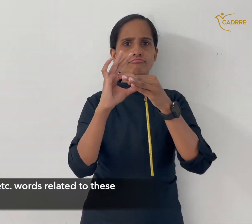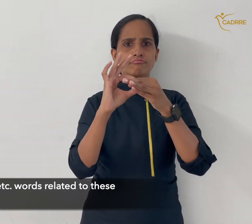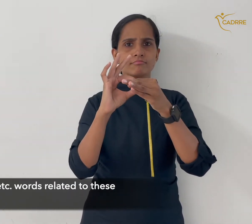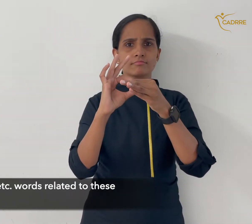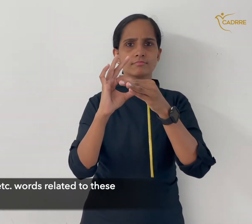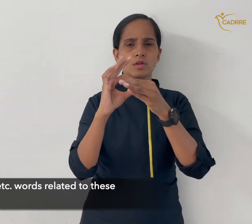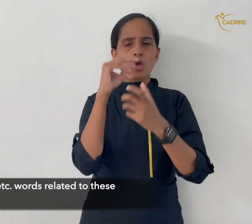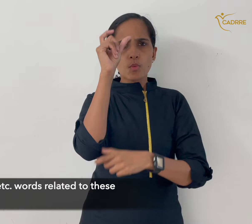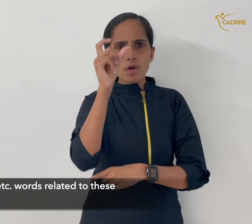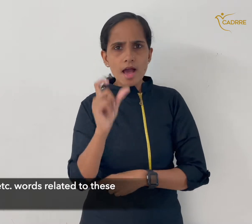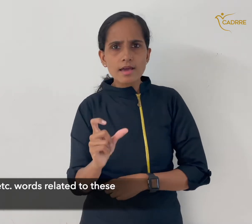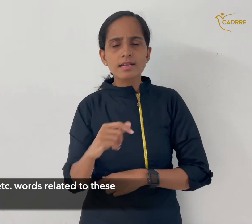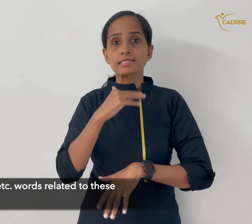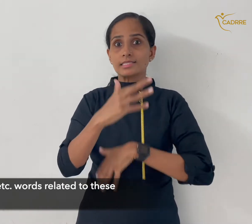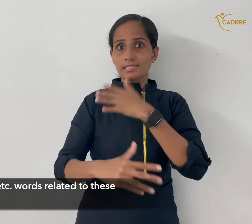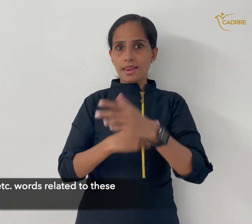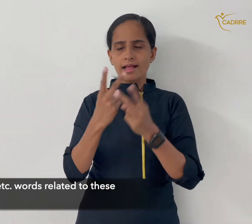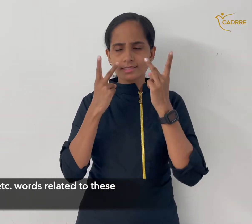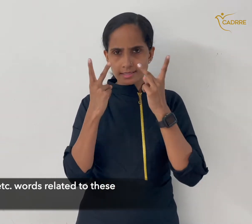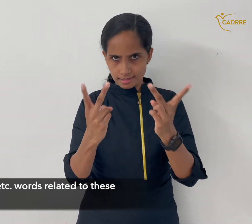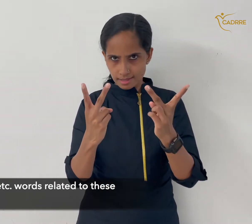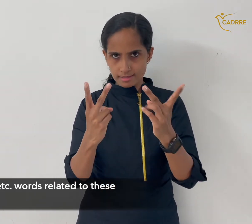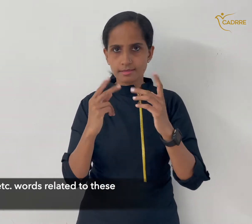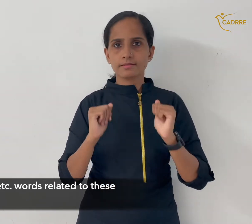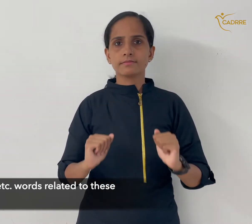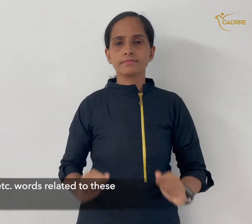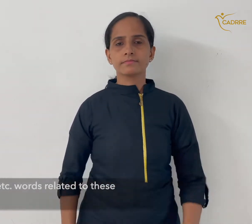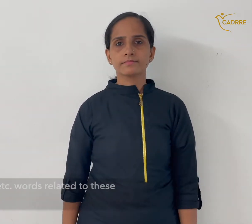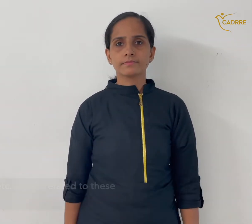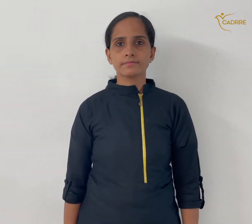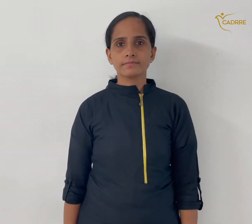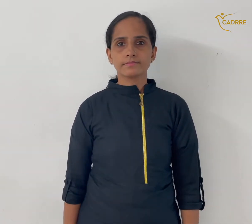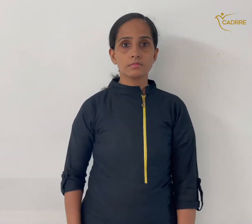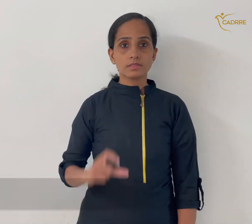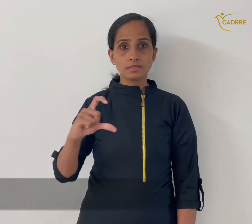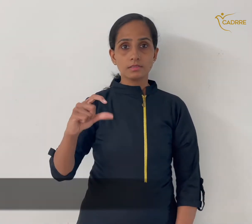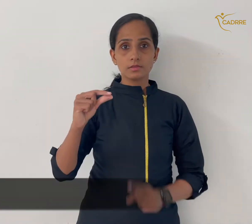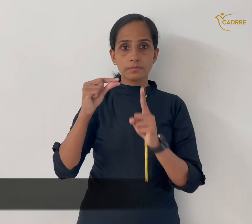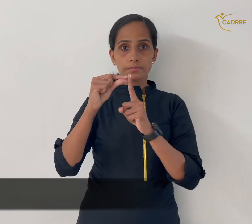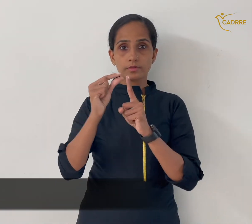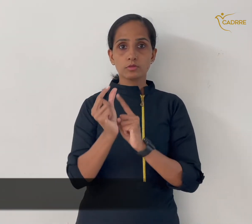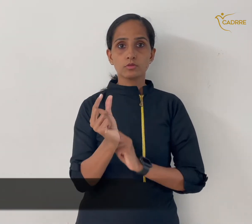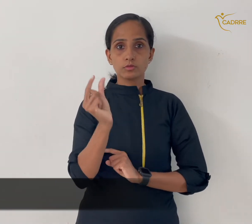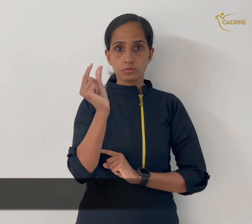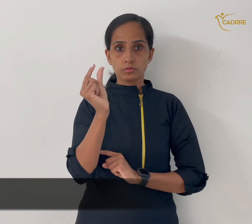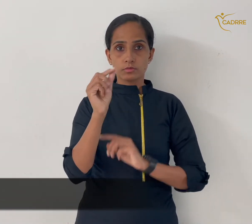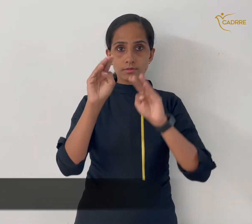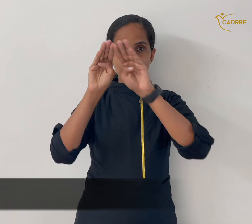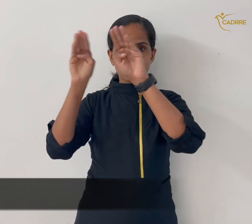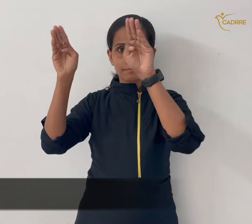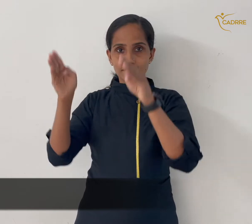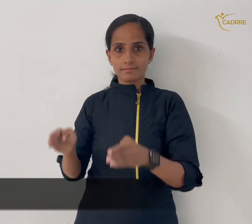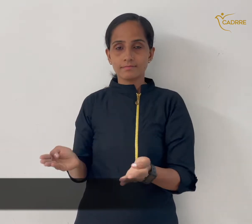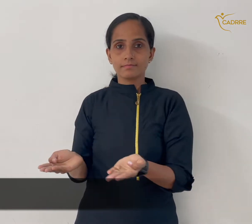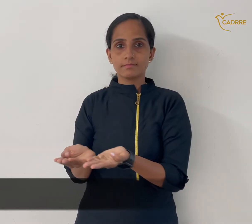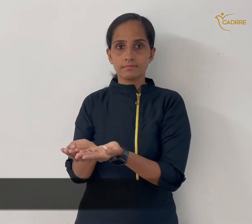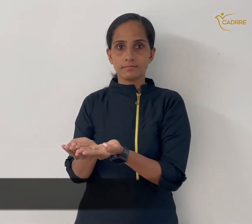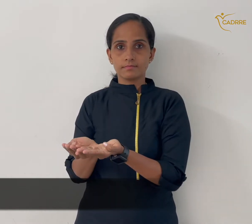CPU finger